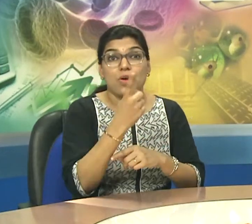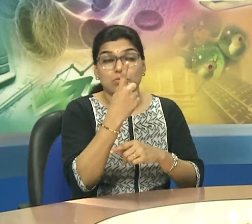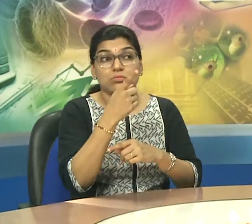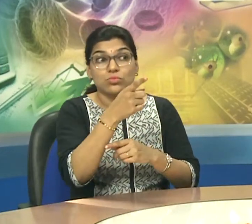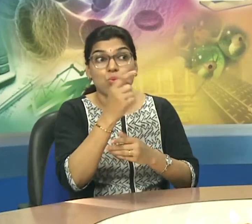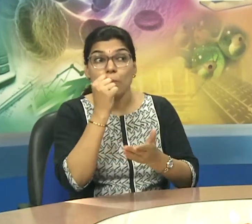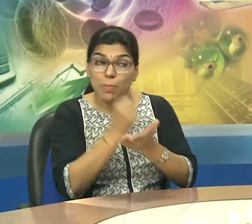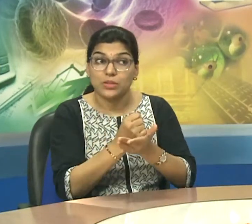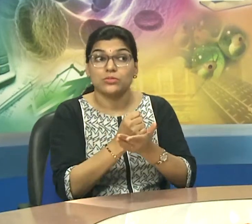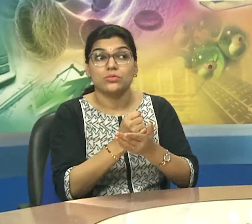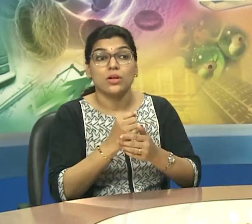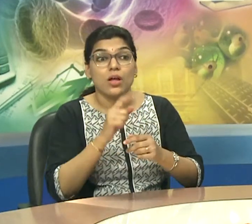about vote, this is about vote.